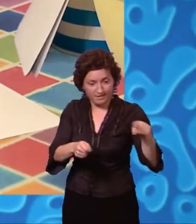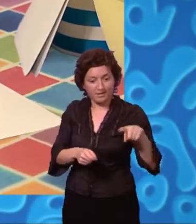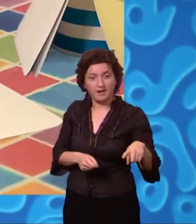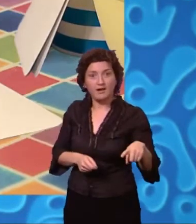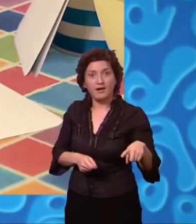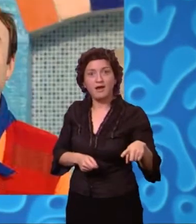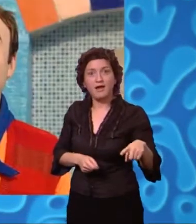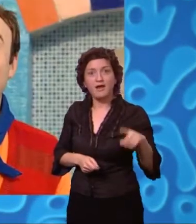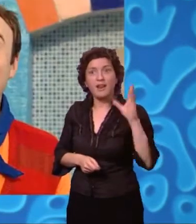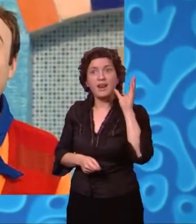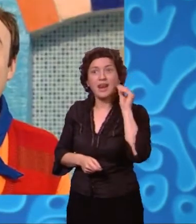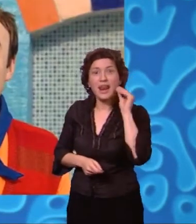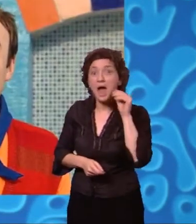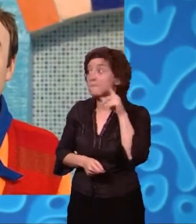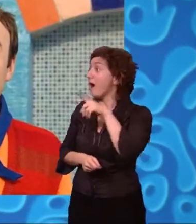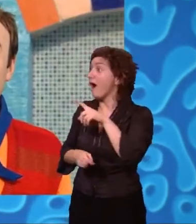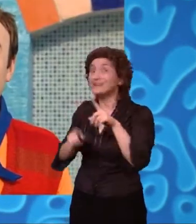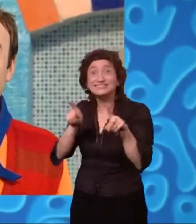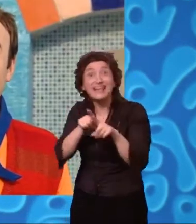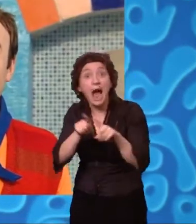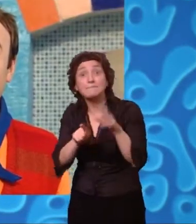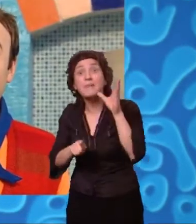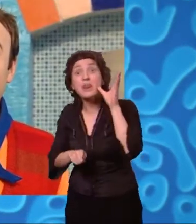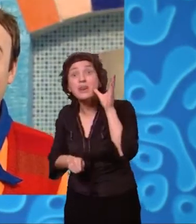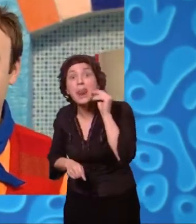Lemon. Lemon.